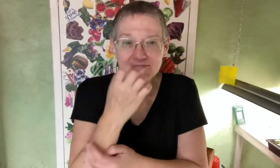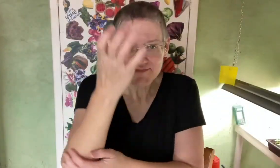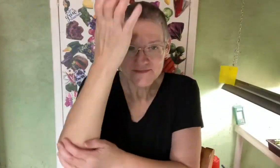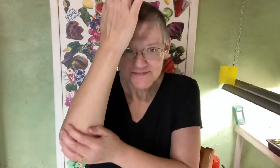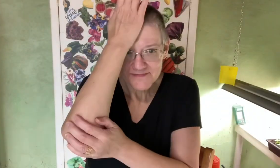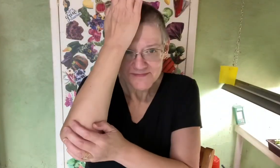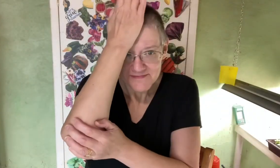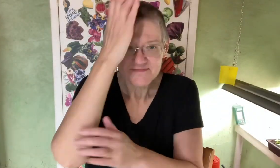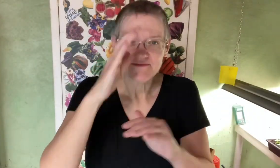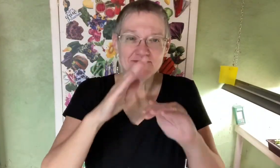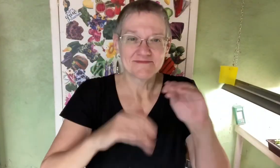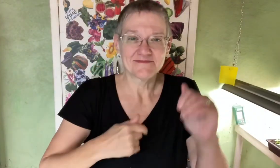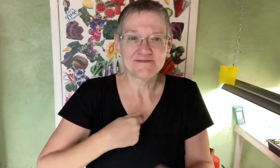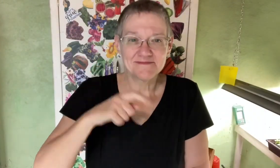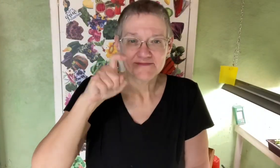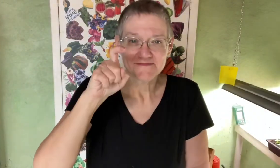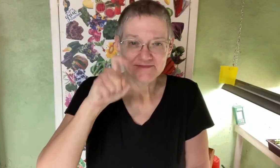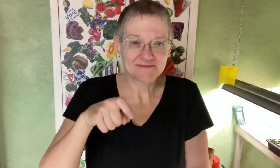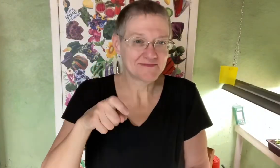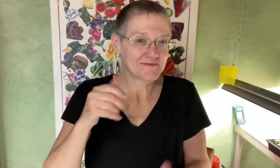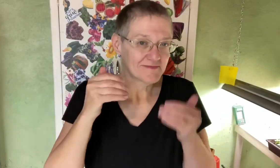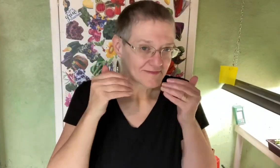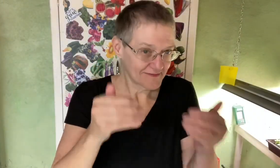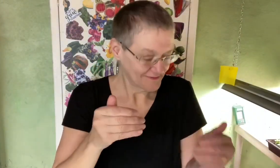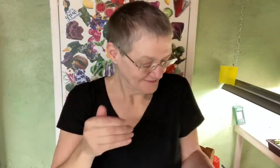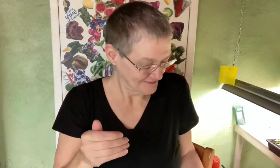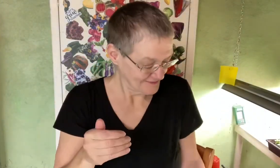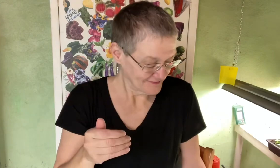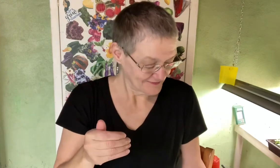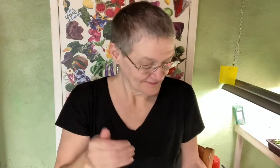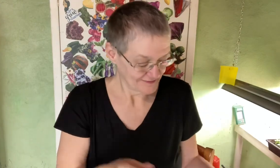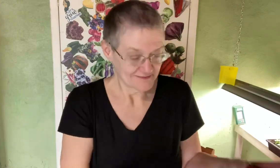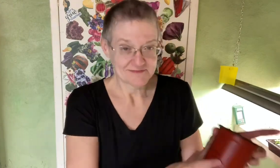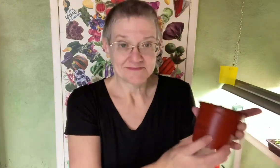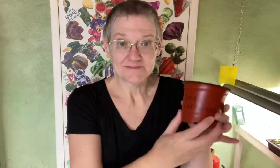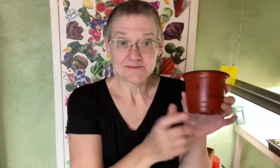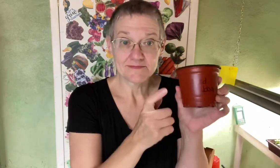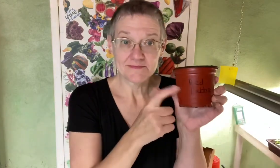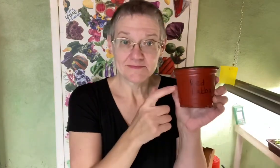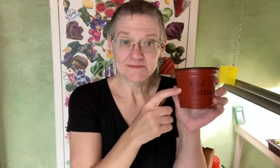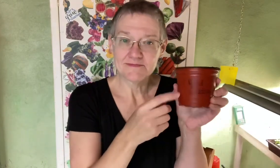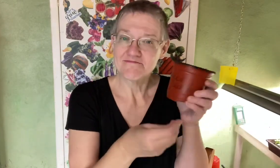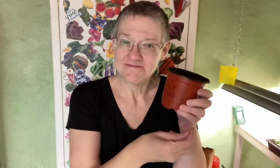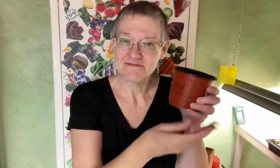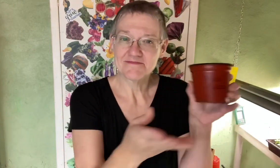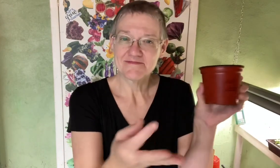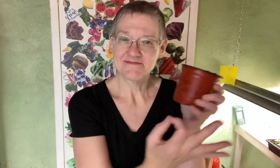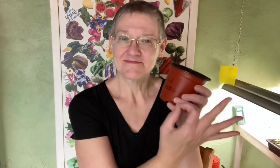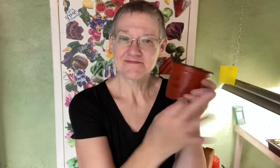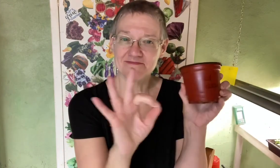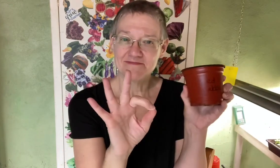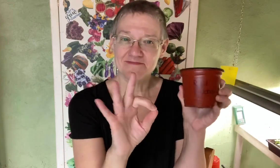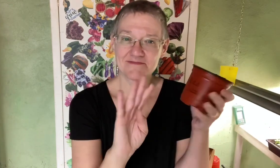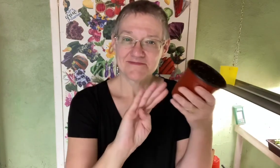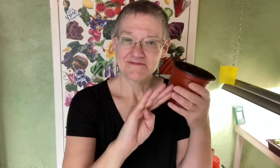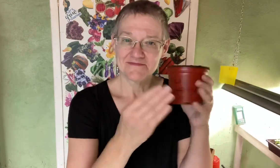Now I have more red cabbage than I can use, so I'm going to go ahead and use these cheaper